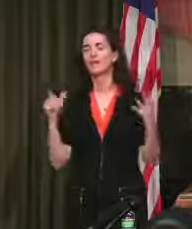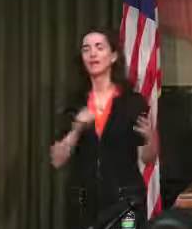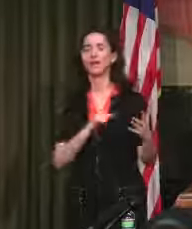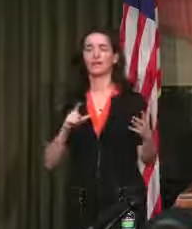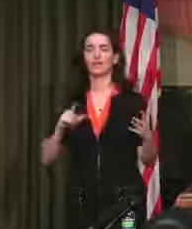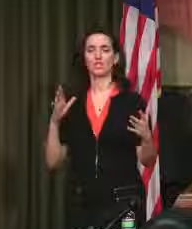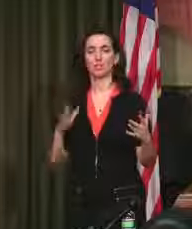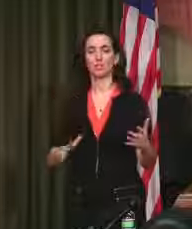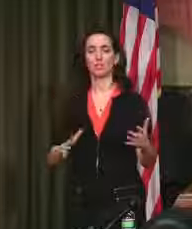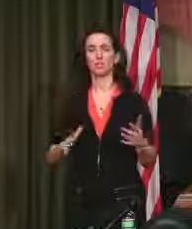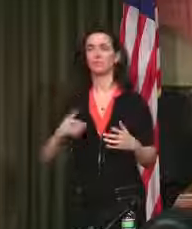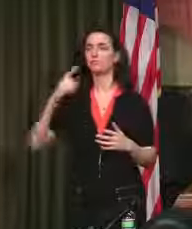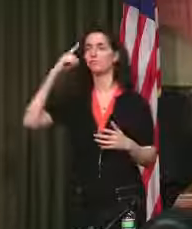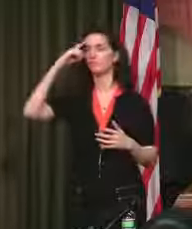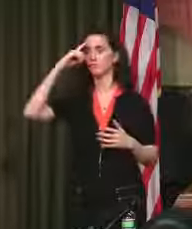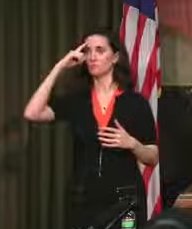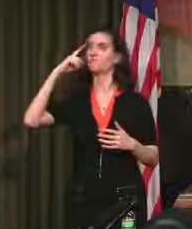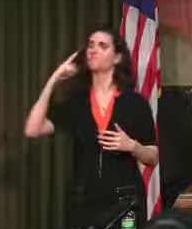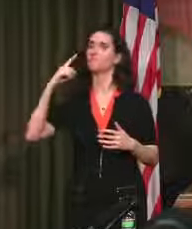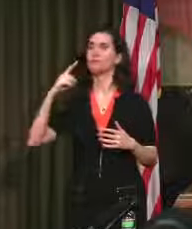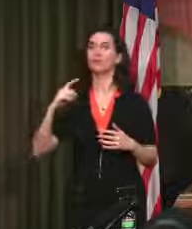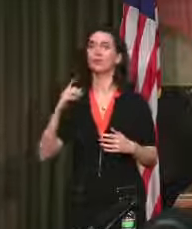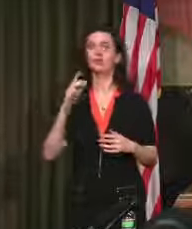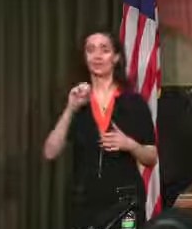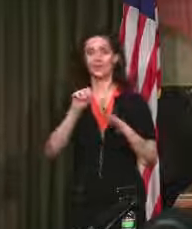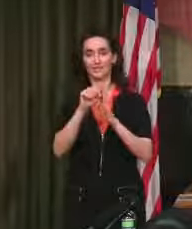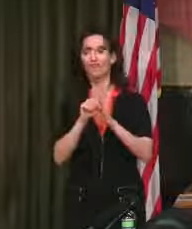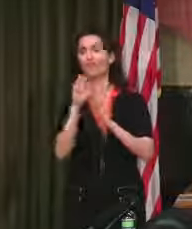the value in investing in our state's future,